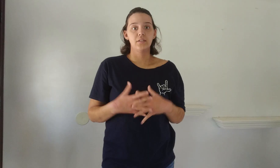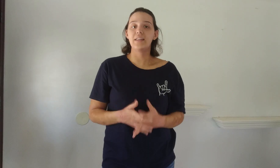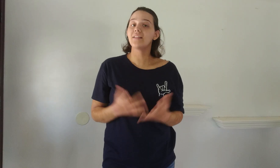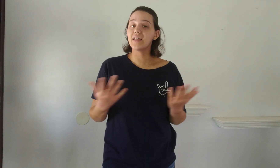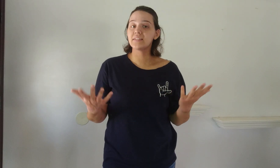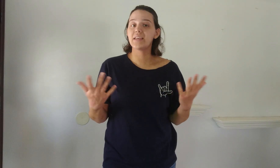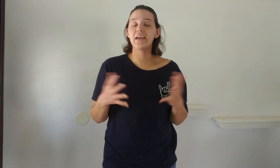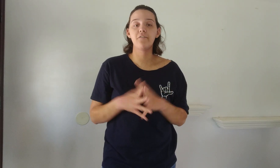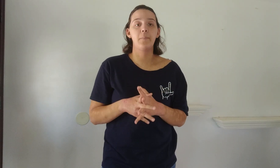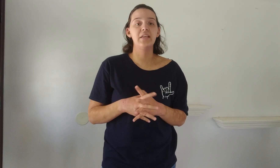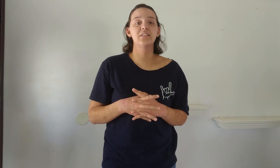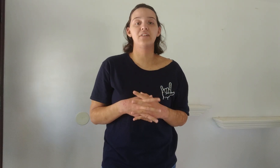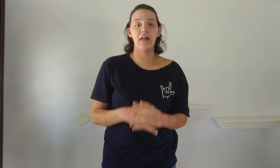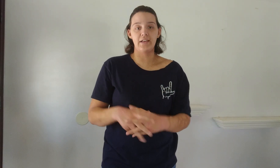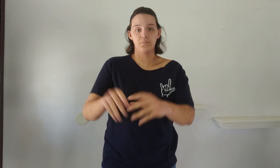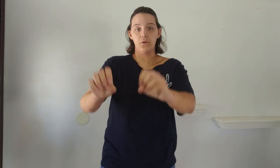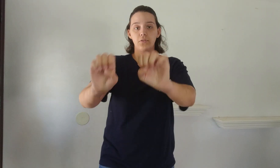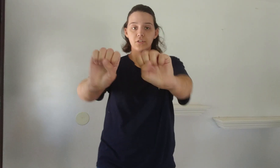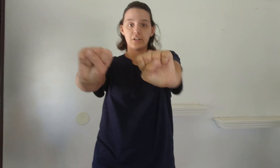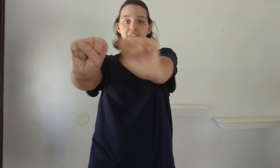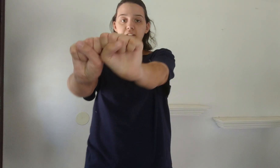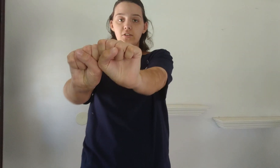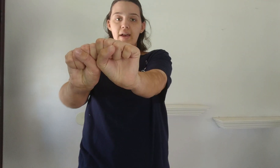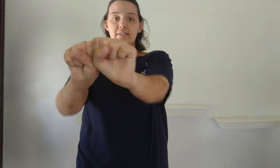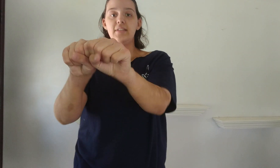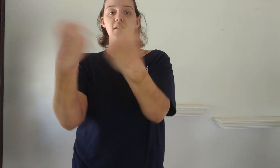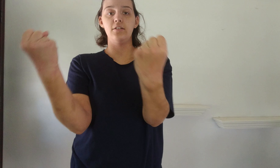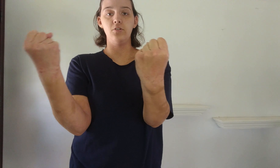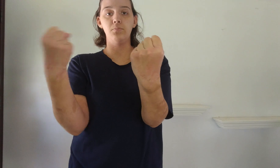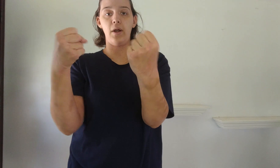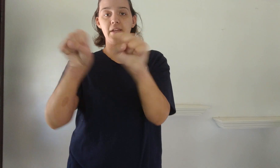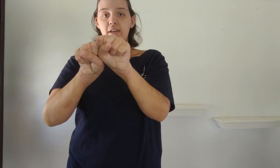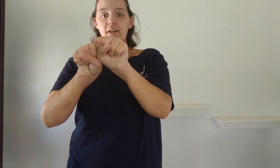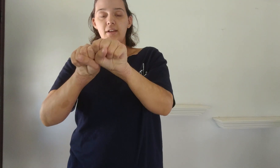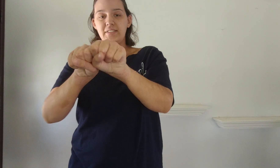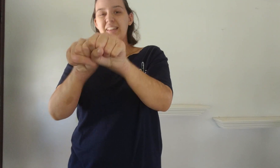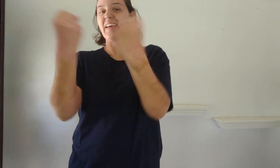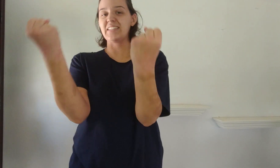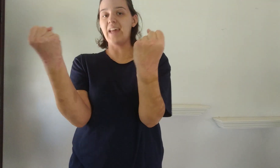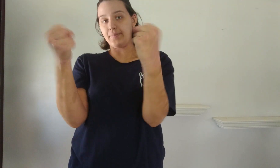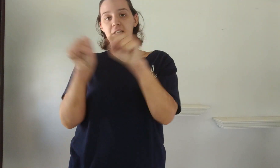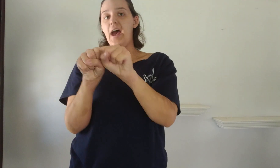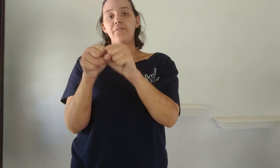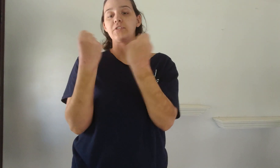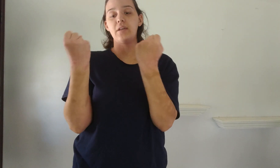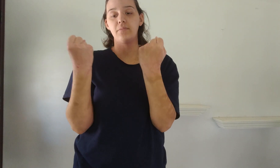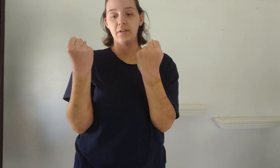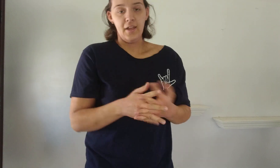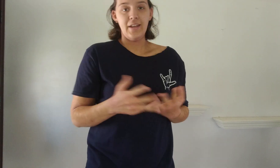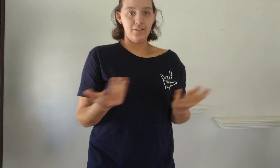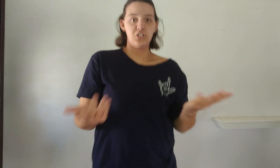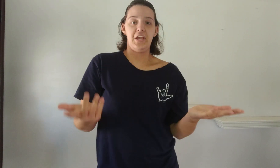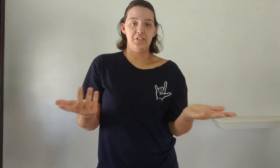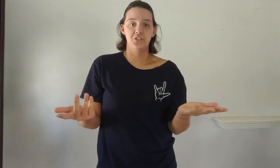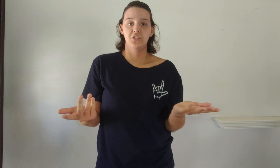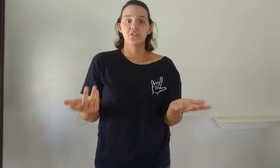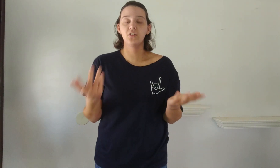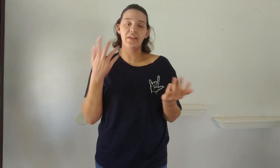Now let's say if a piece of glass broke. So you're going to take 2 S's and do break, because it like snapped in half or something. Now change. So like you